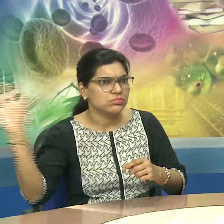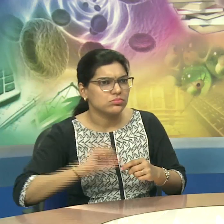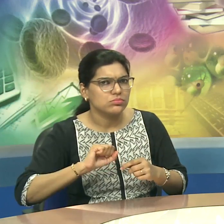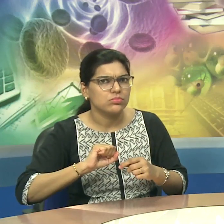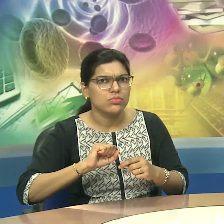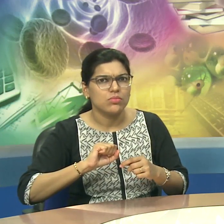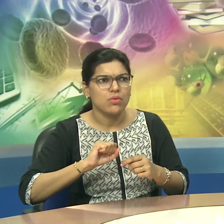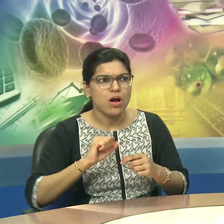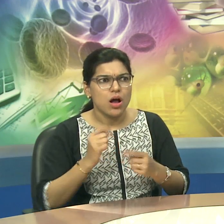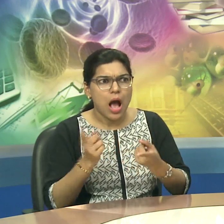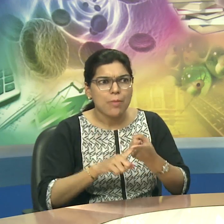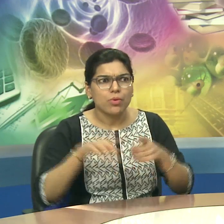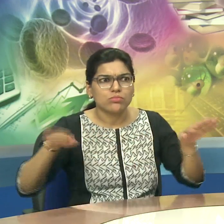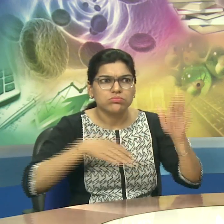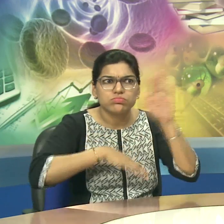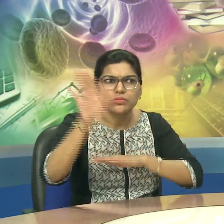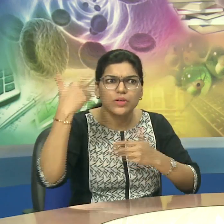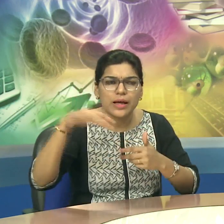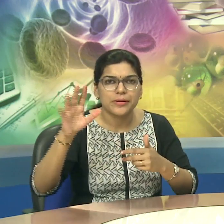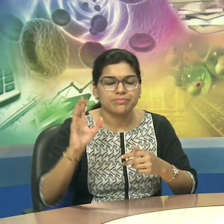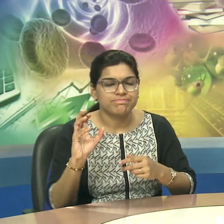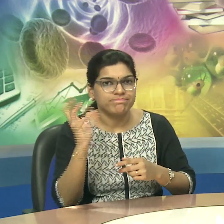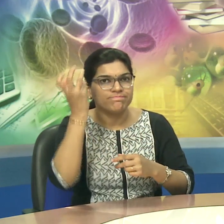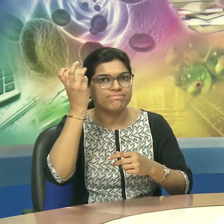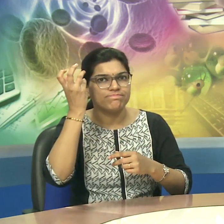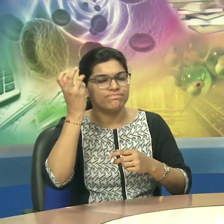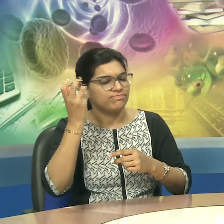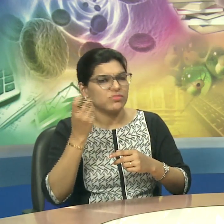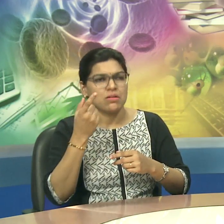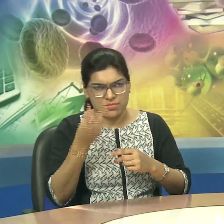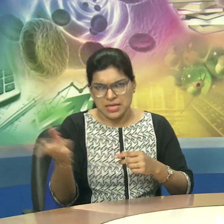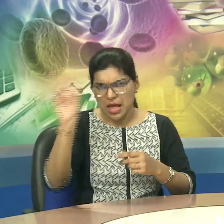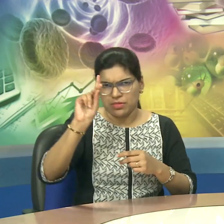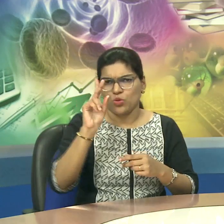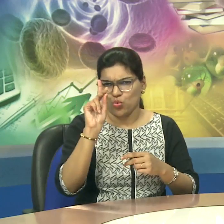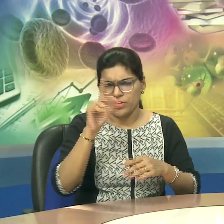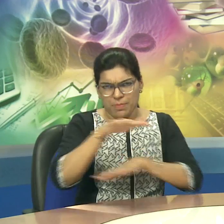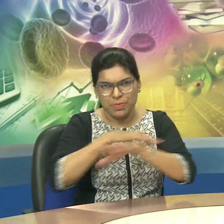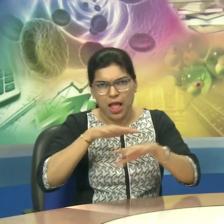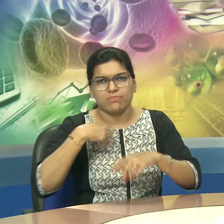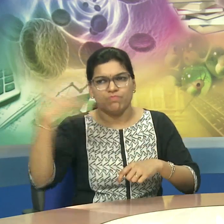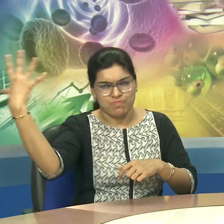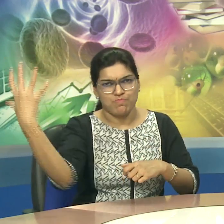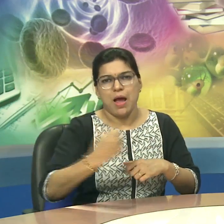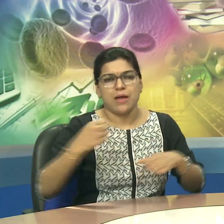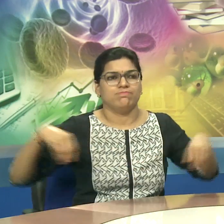And then she also said to the all family members that she will buy another bird.